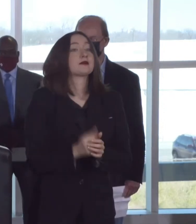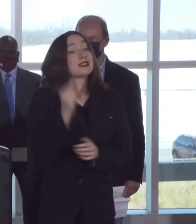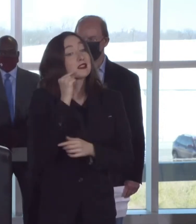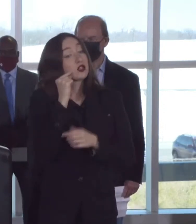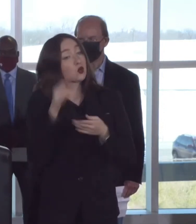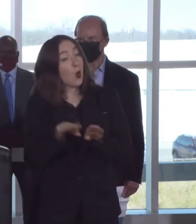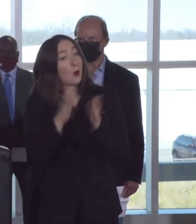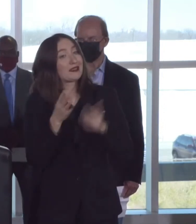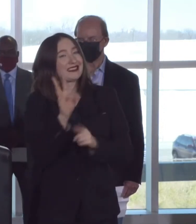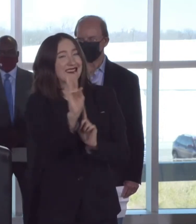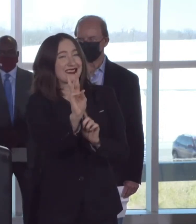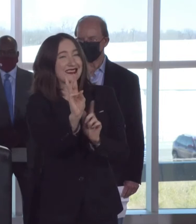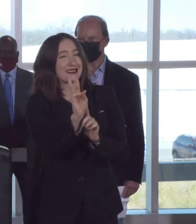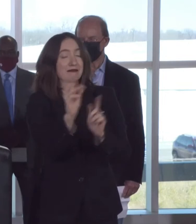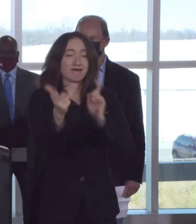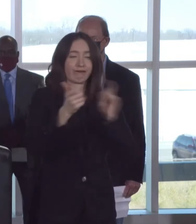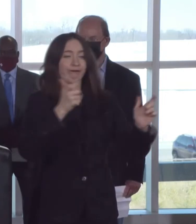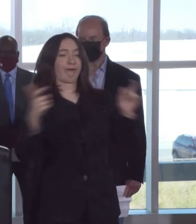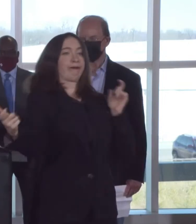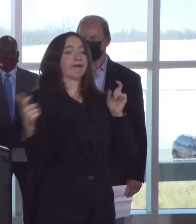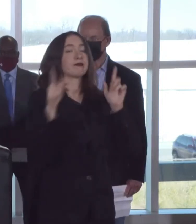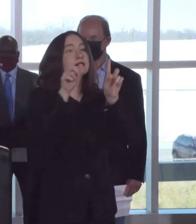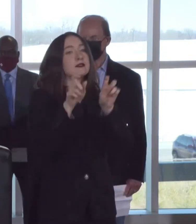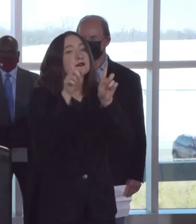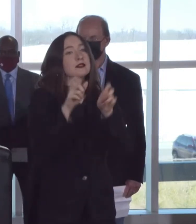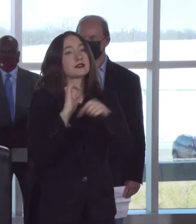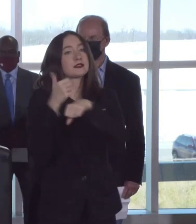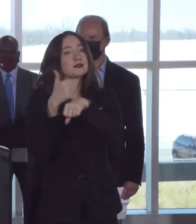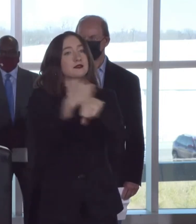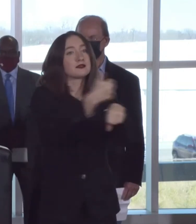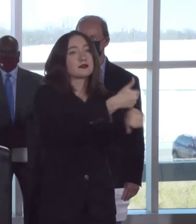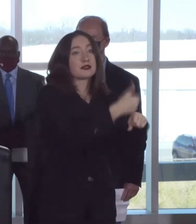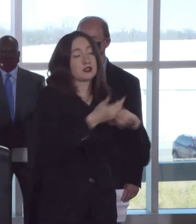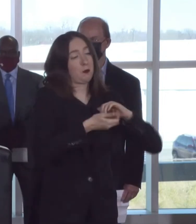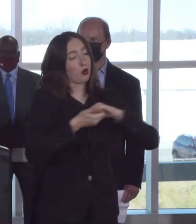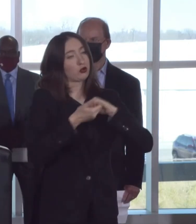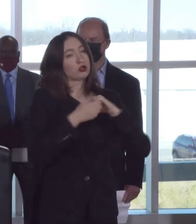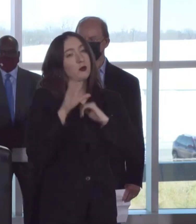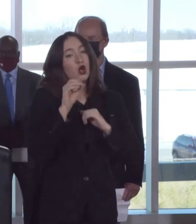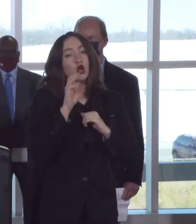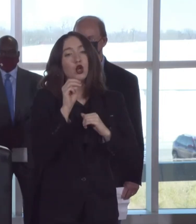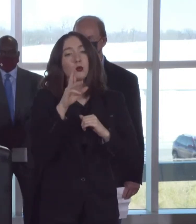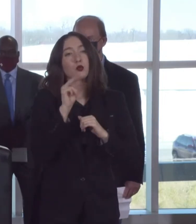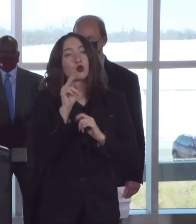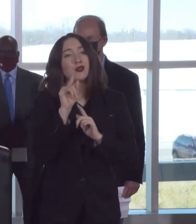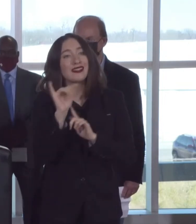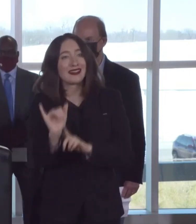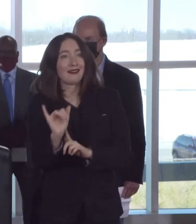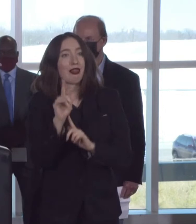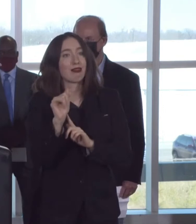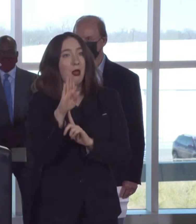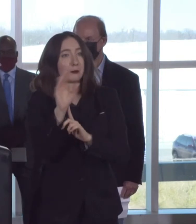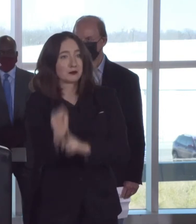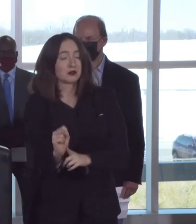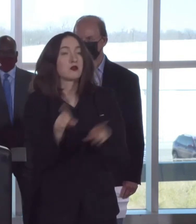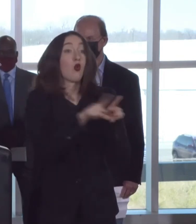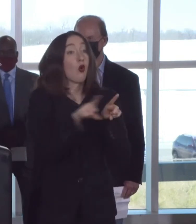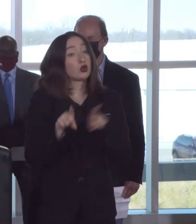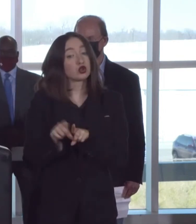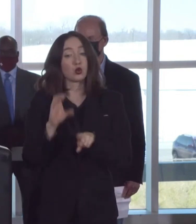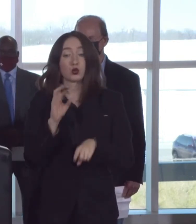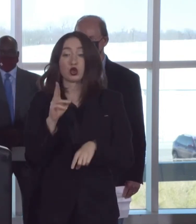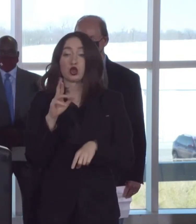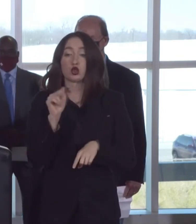mass testing sites in partnership with the nonprofit organization Community Labs, and we're offering an additional 20 testing sites through our partner